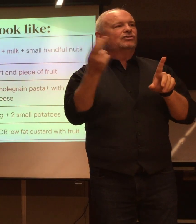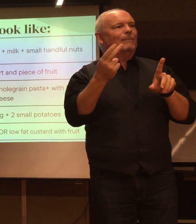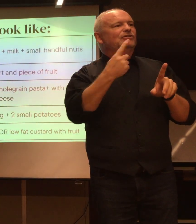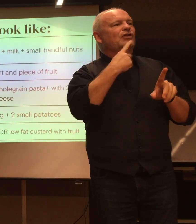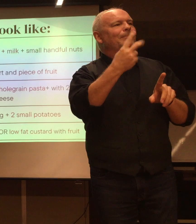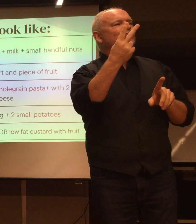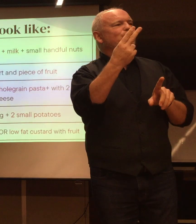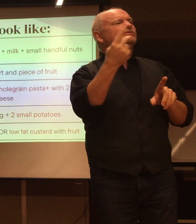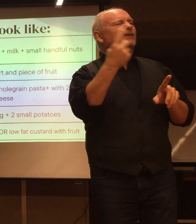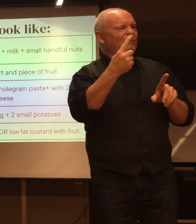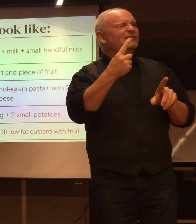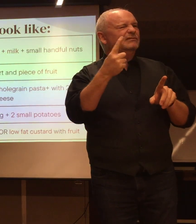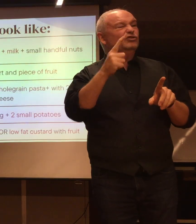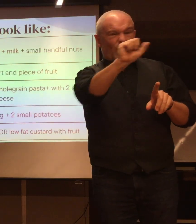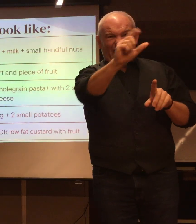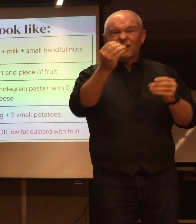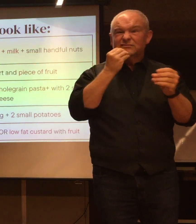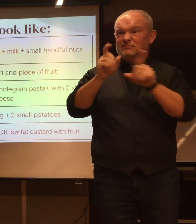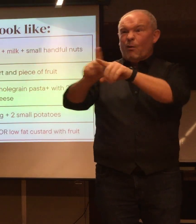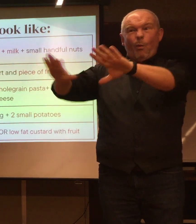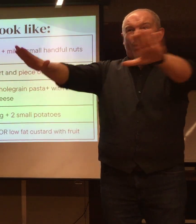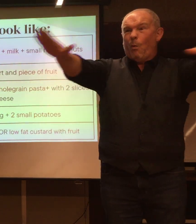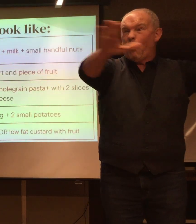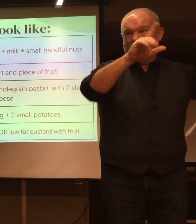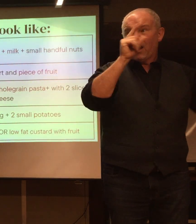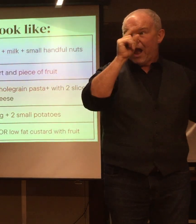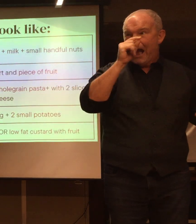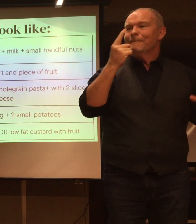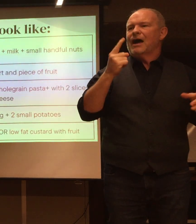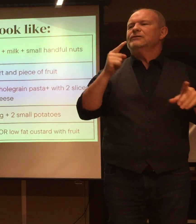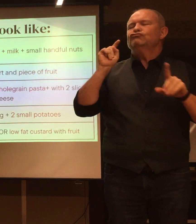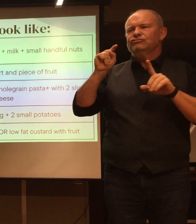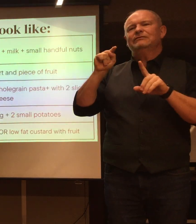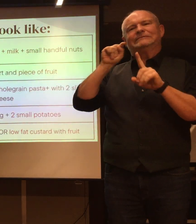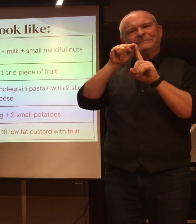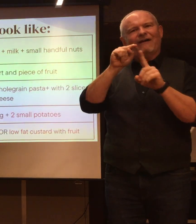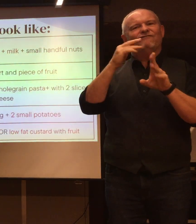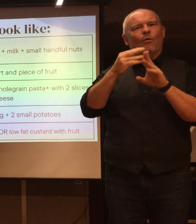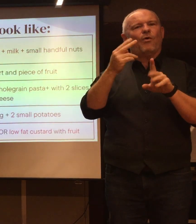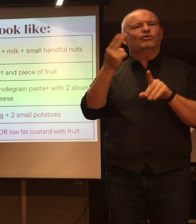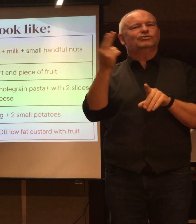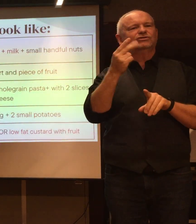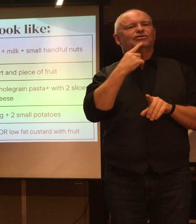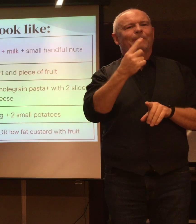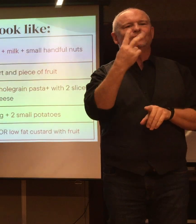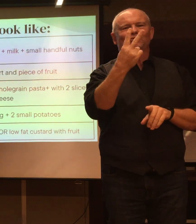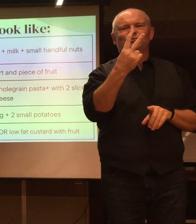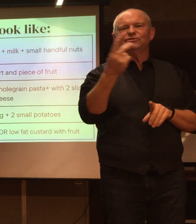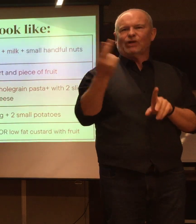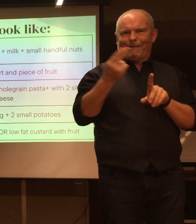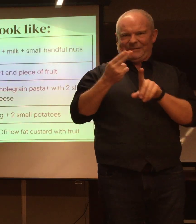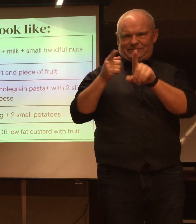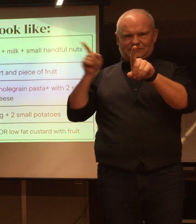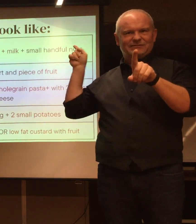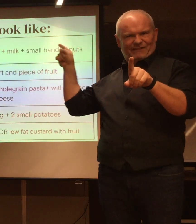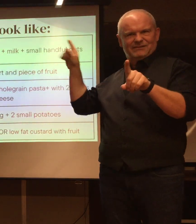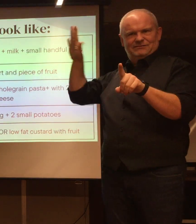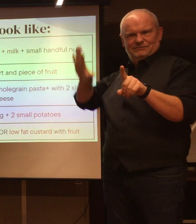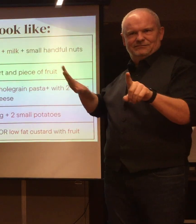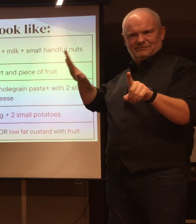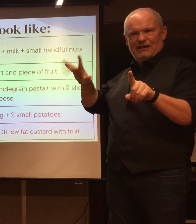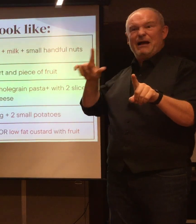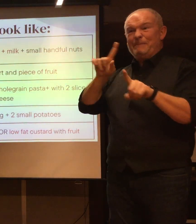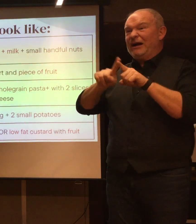but everyone can eat this way as well. So for the most part, I'm talking to the diabetics in the room, but this is